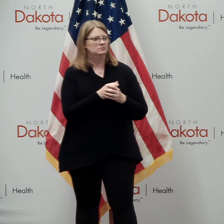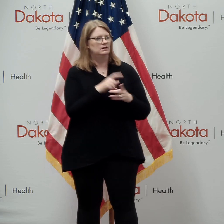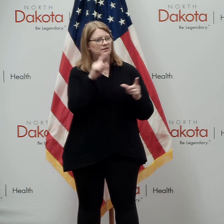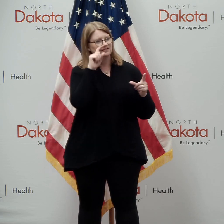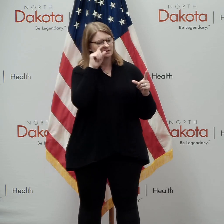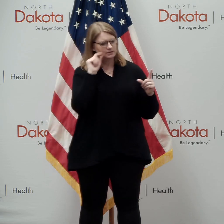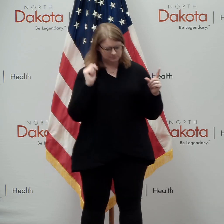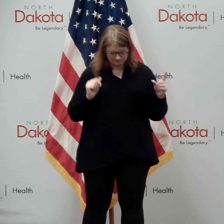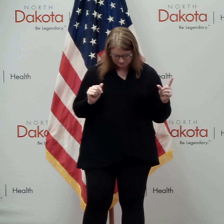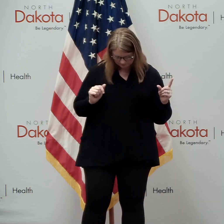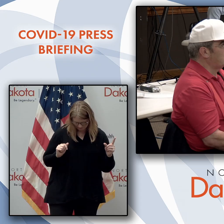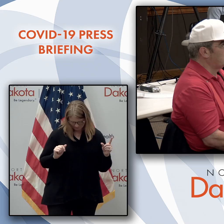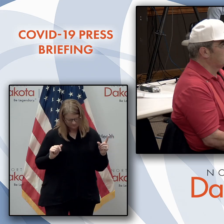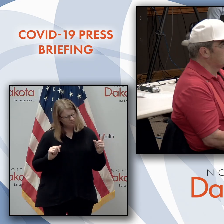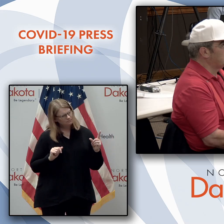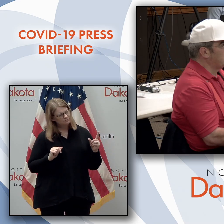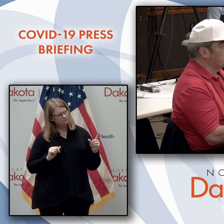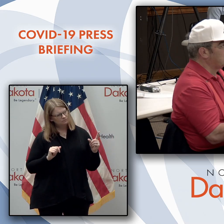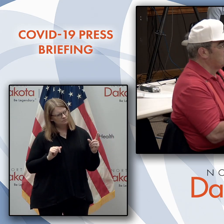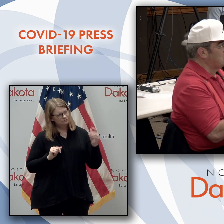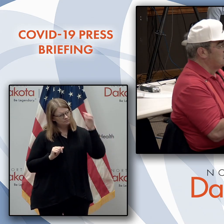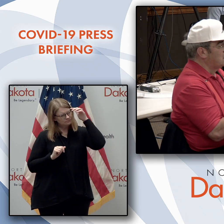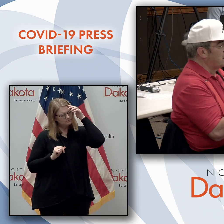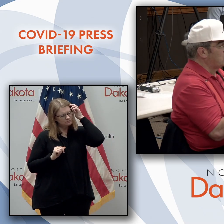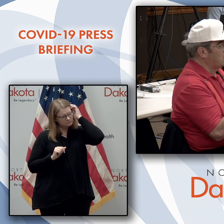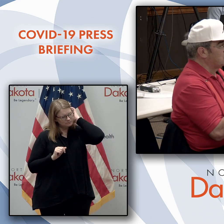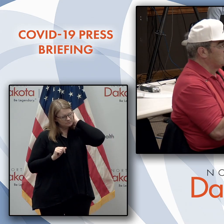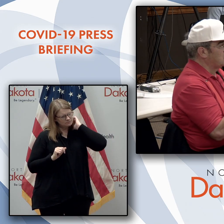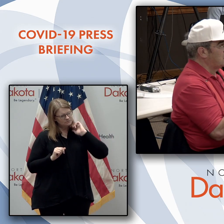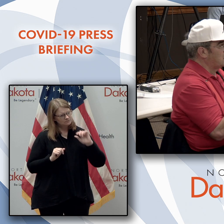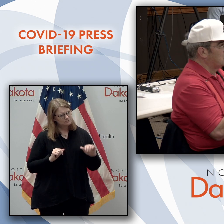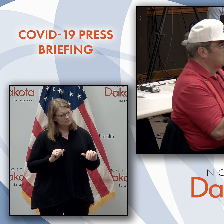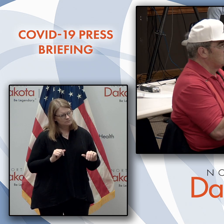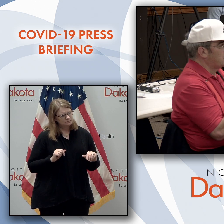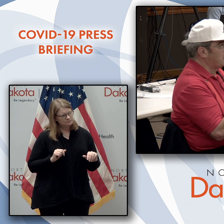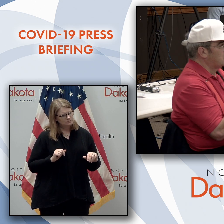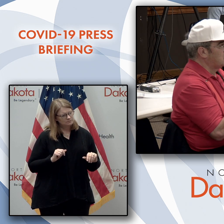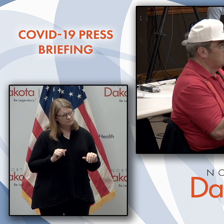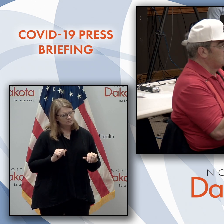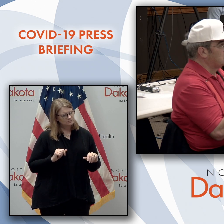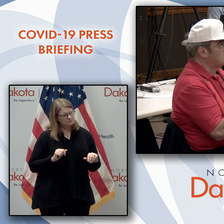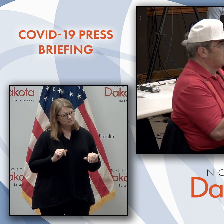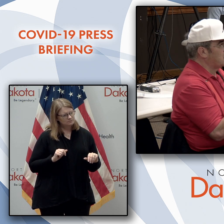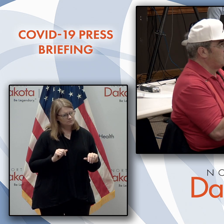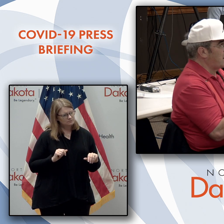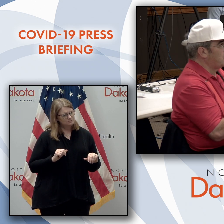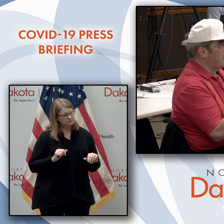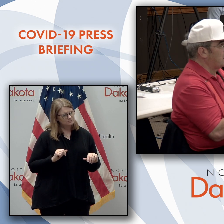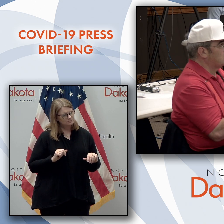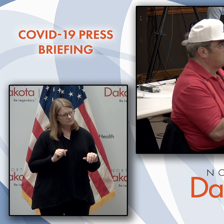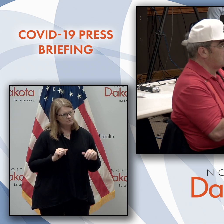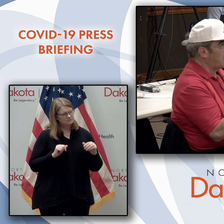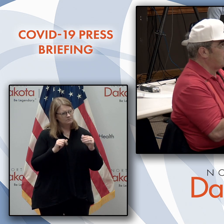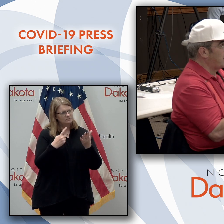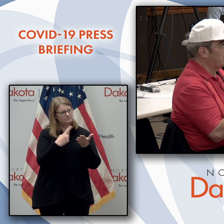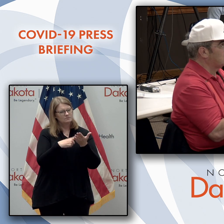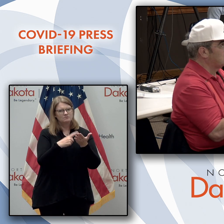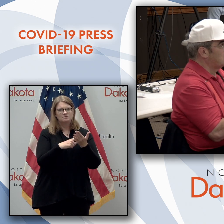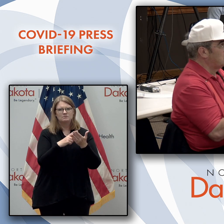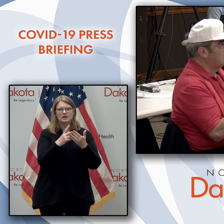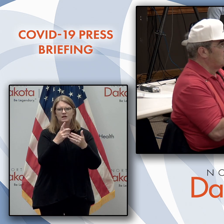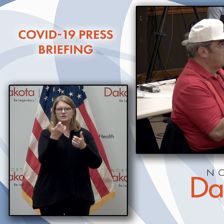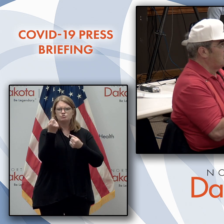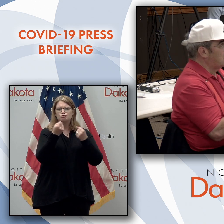get. Governor, this was a meeting that was set to discuss a truck